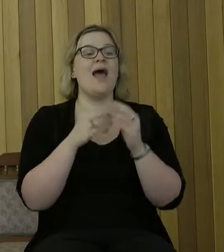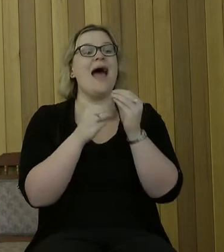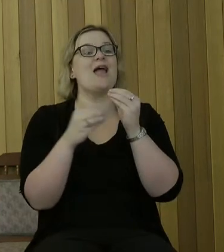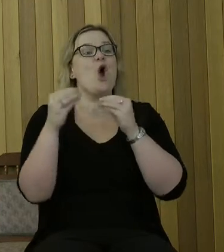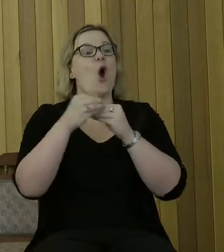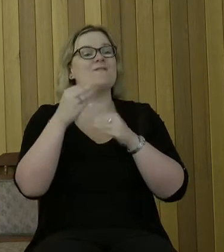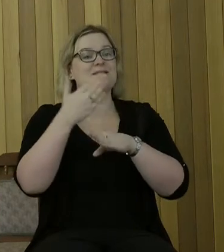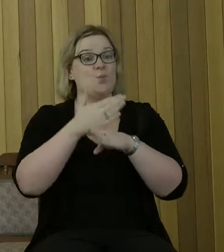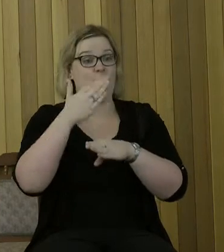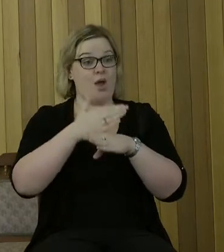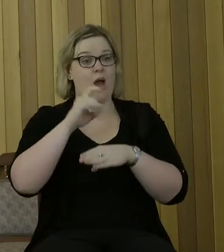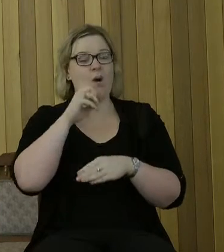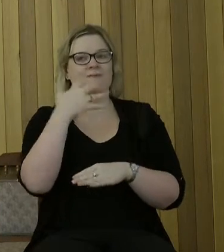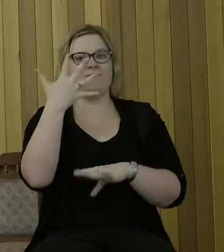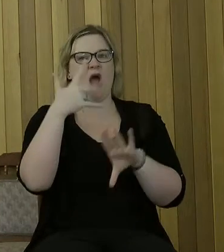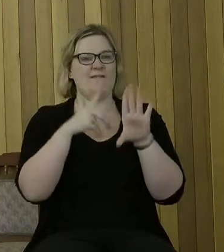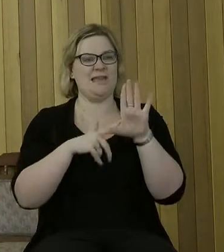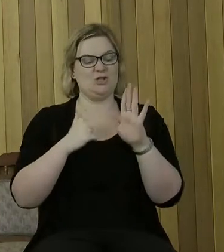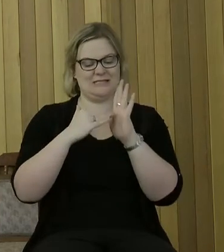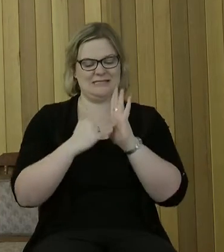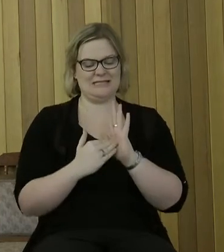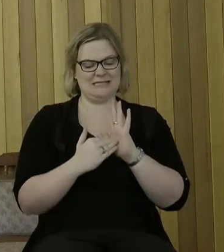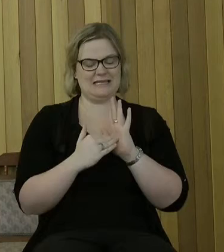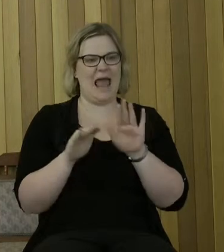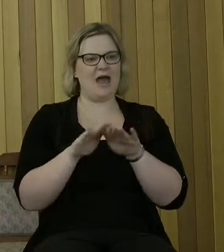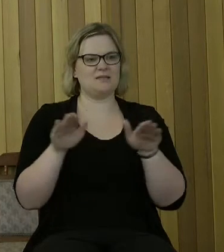An office worker spends 5 years just sitting at a desk.